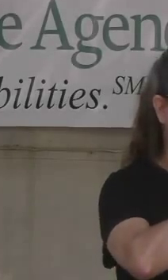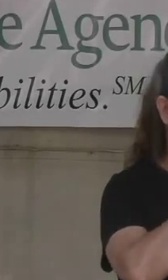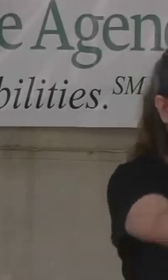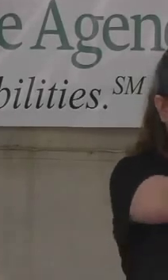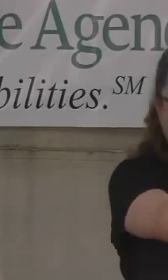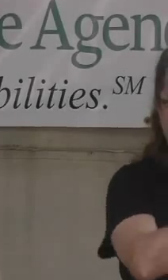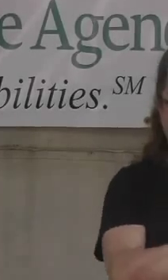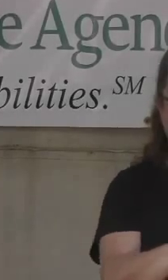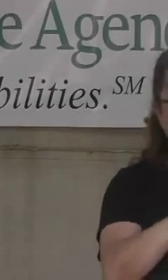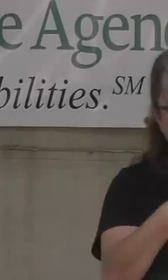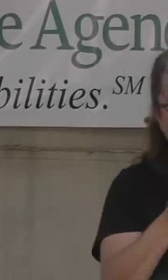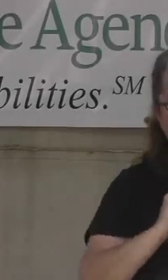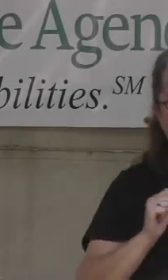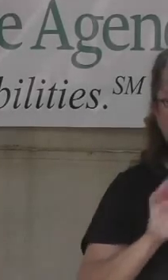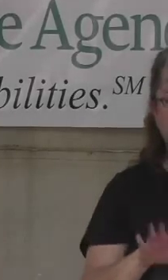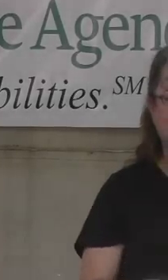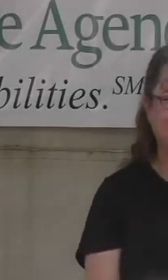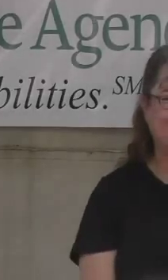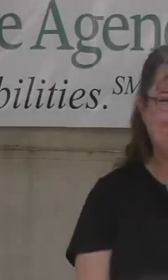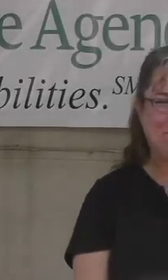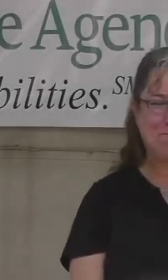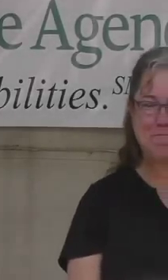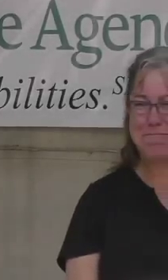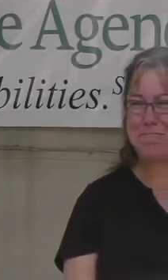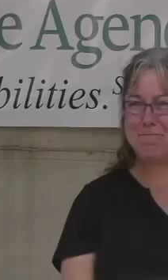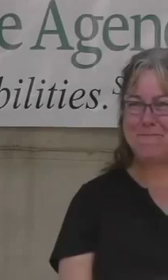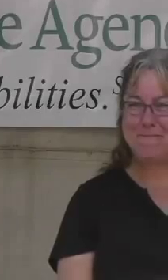no, it was all acting.